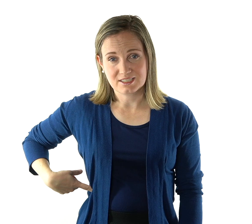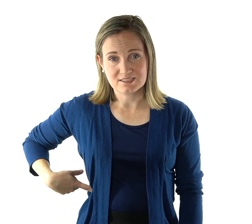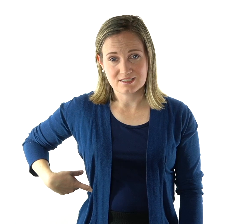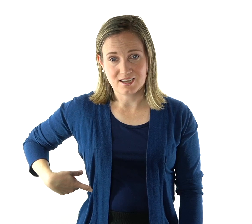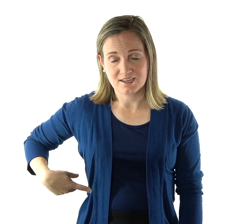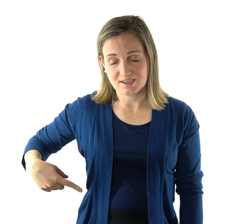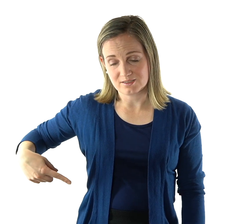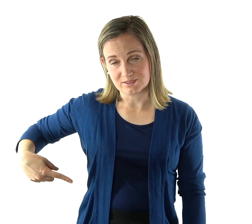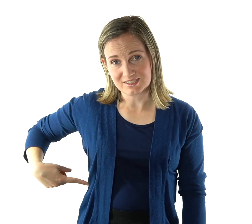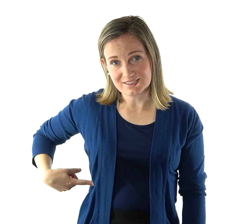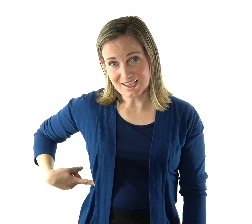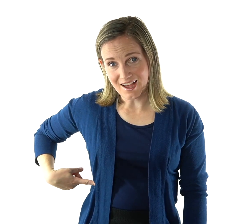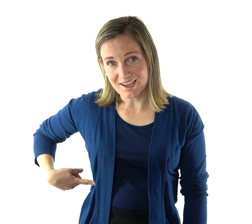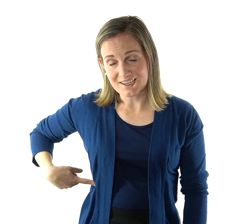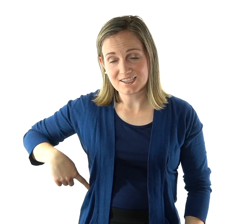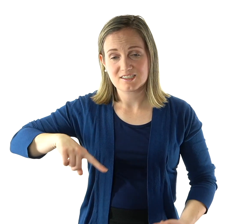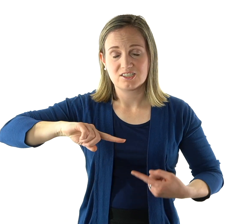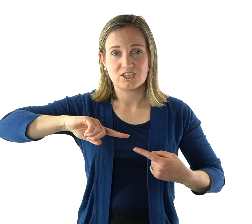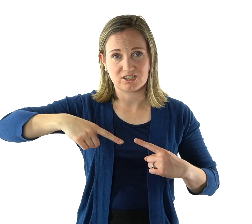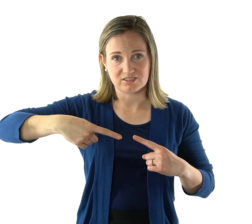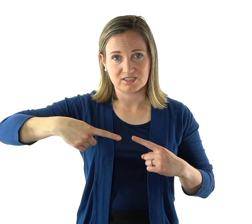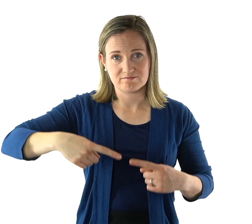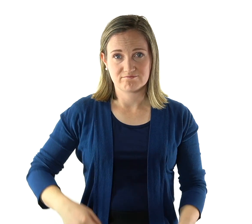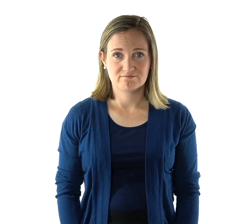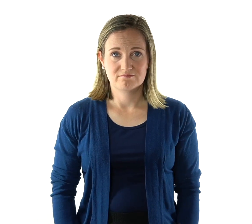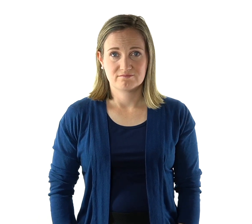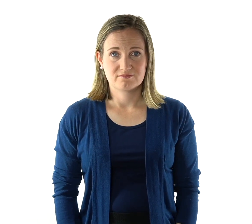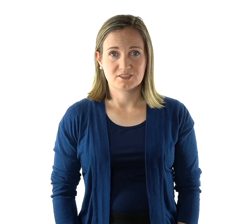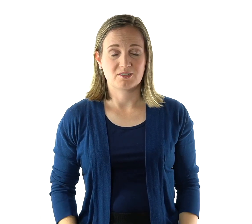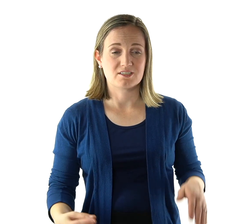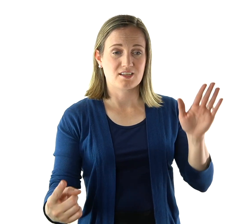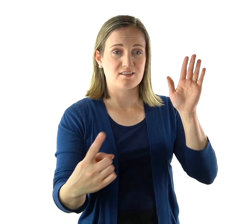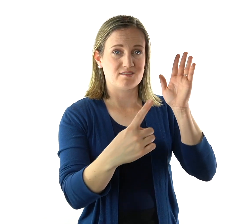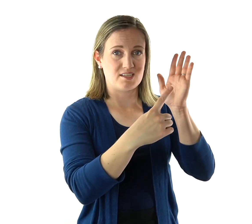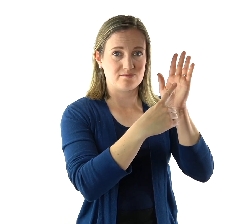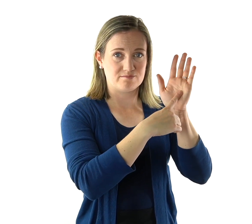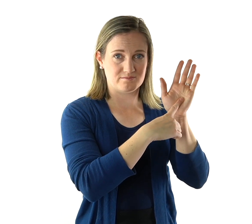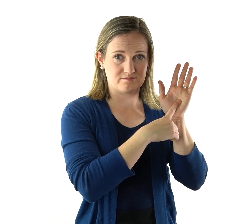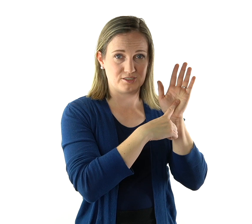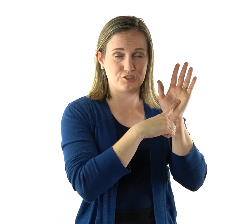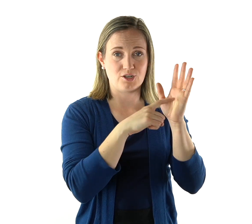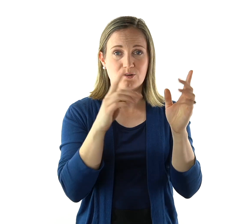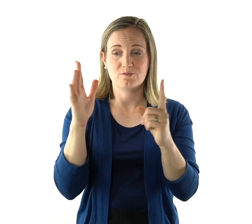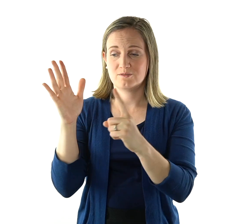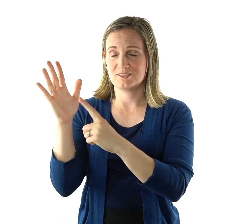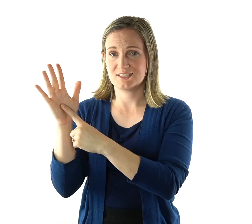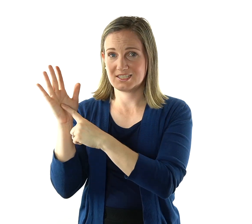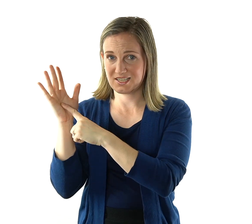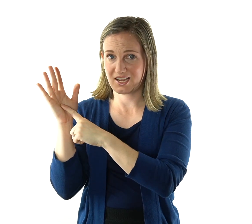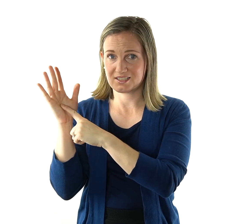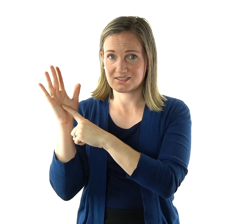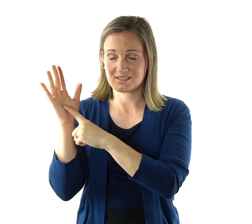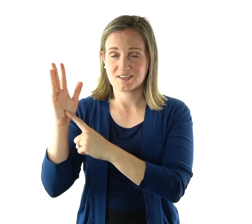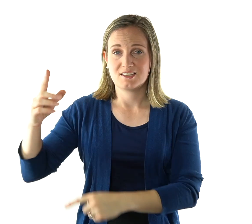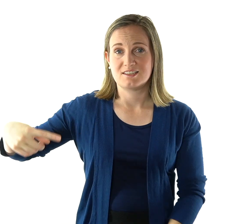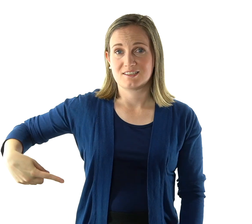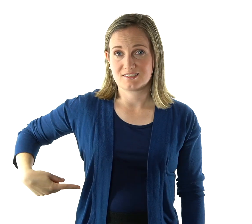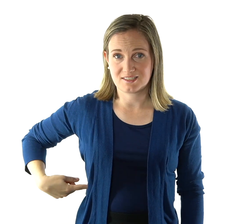his side, I go side hurt. So I just kind of say, show his hands,